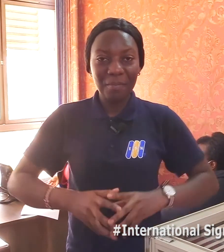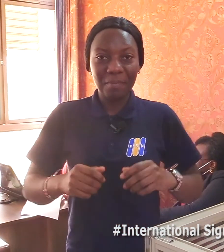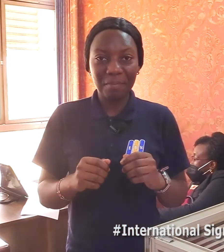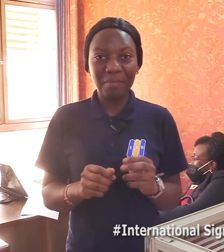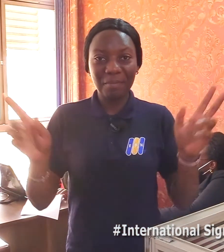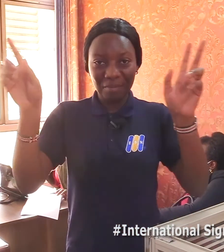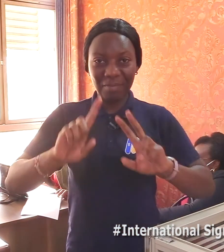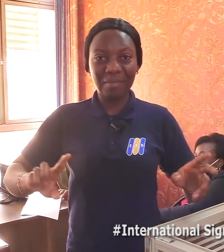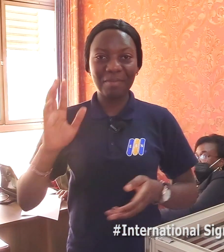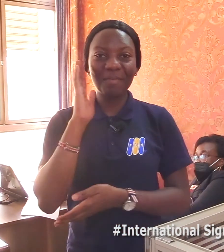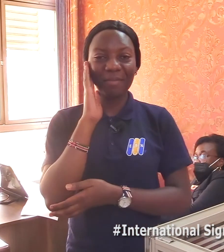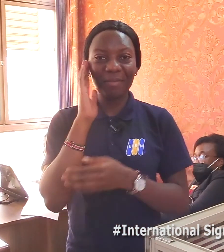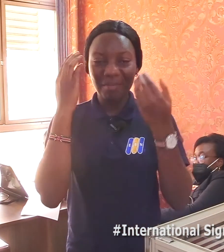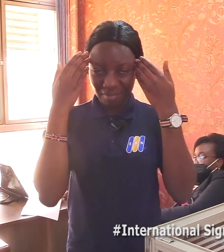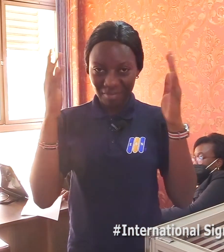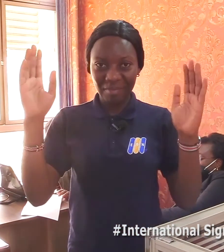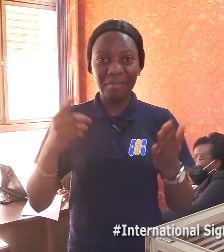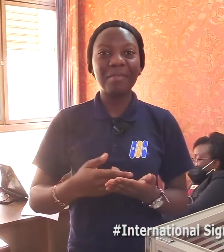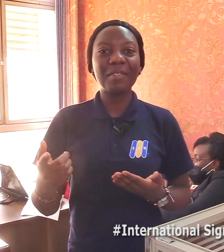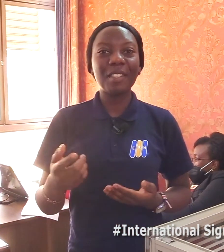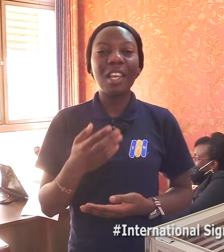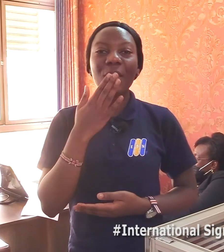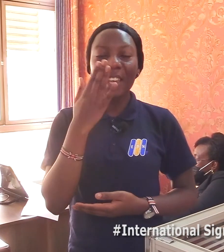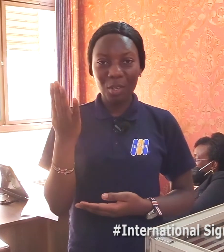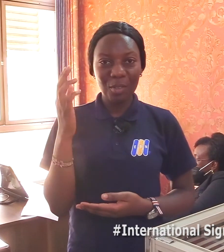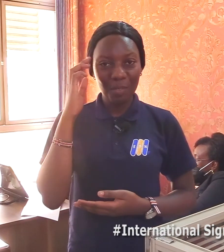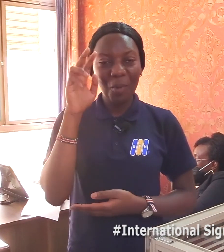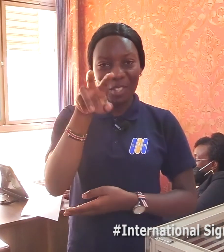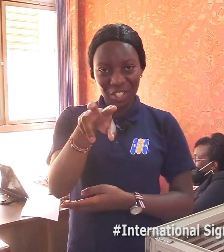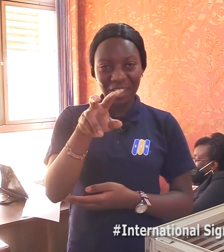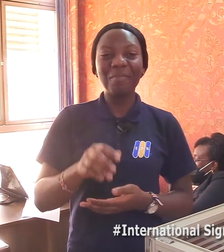thank you for watching.